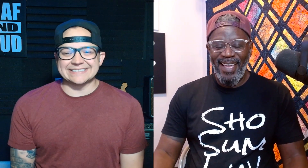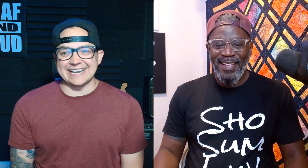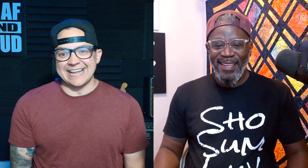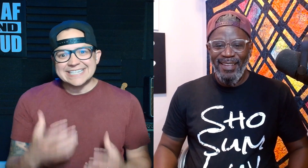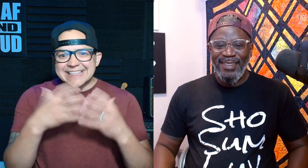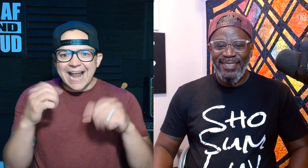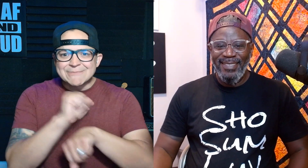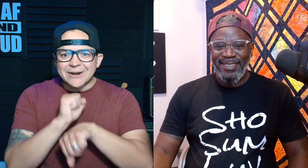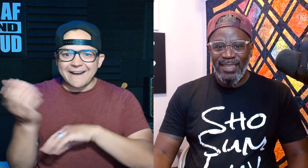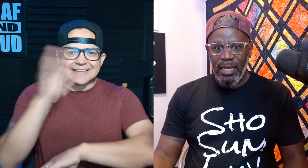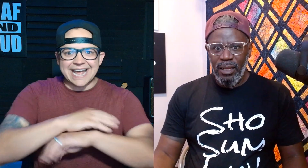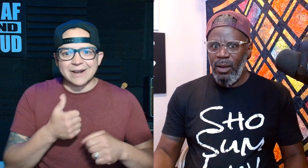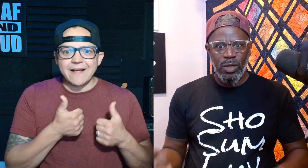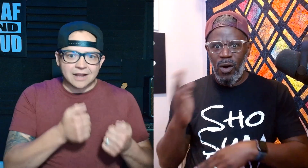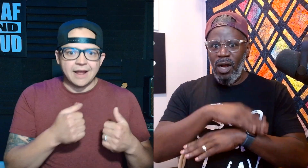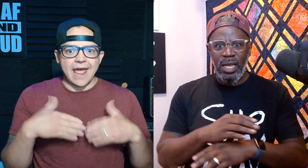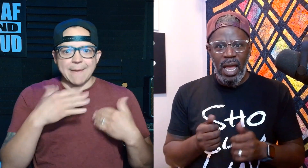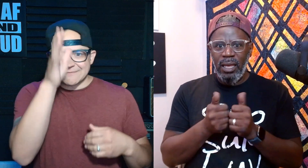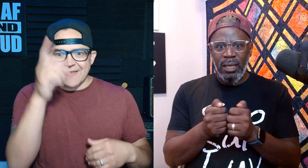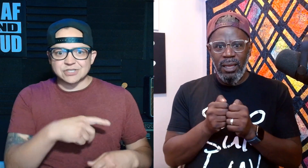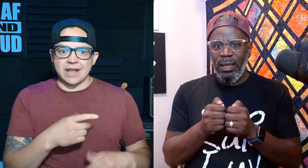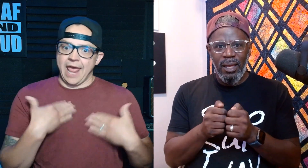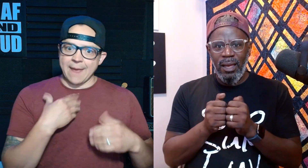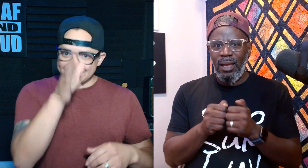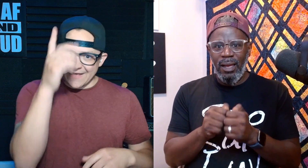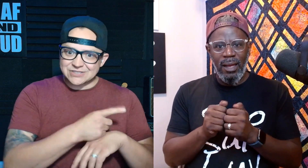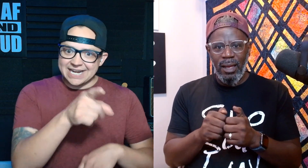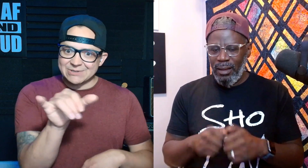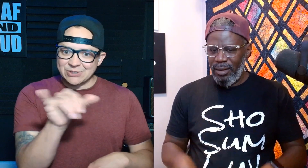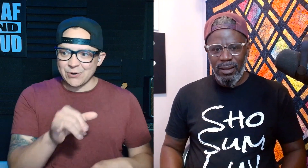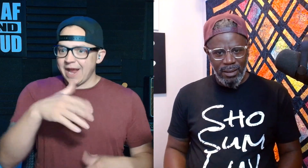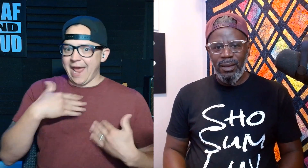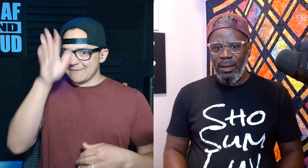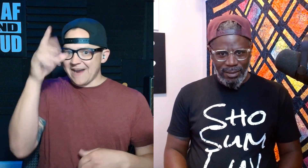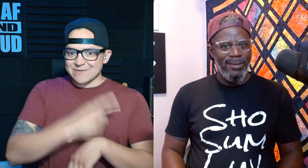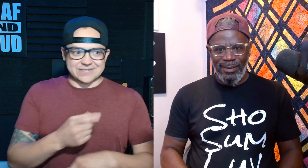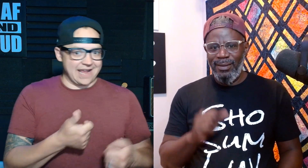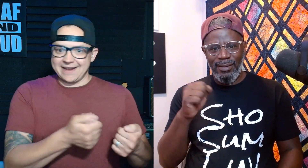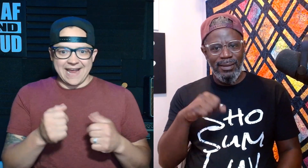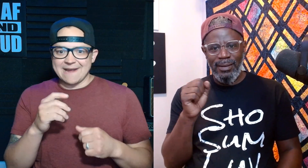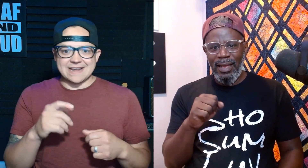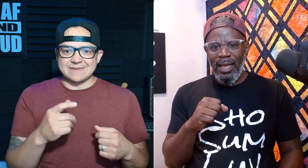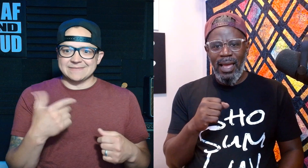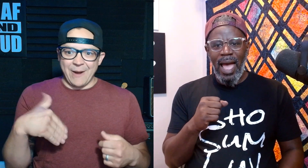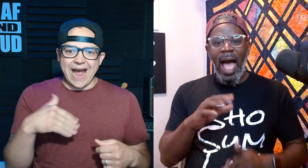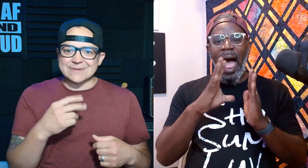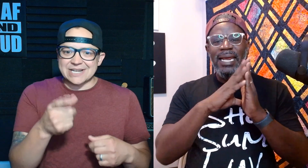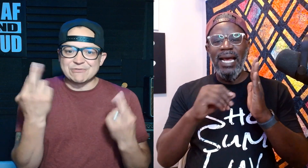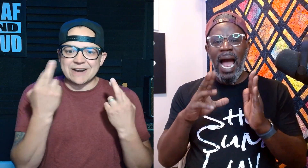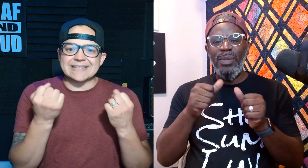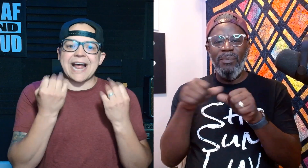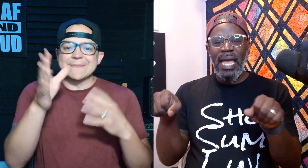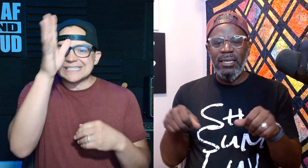that. Yeah. A lot of work all day. You're like, all day. Happy Father's Day. Happy Father's Day to you too. Happy Father's Day. I mean, wow.